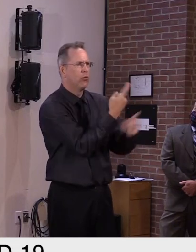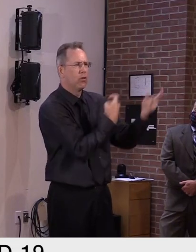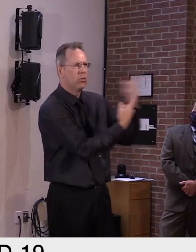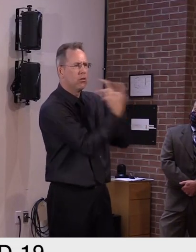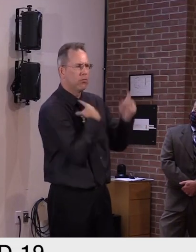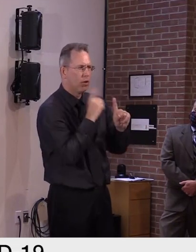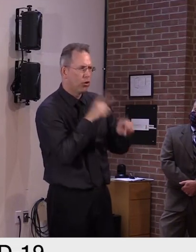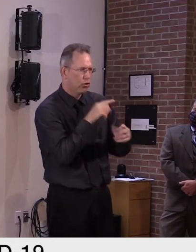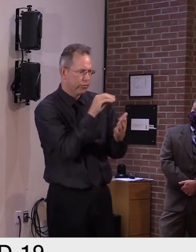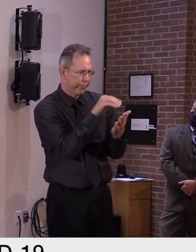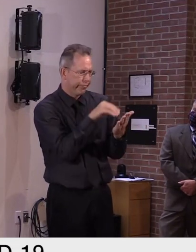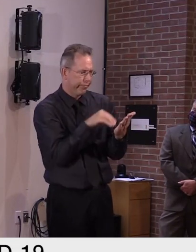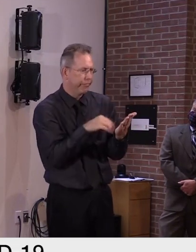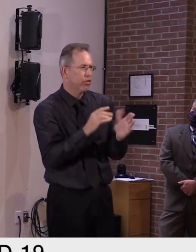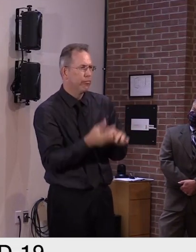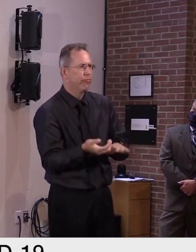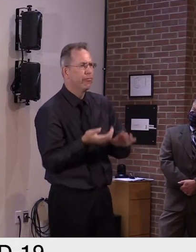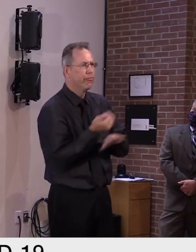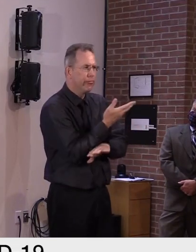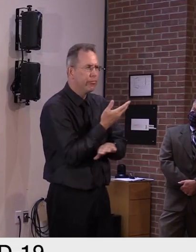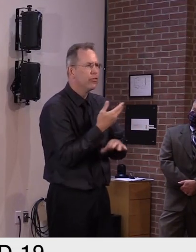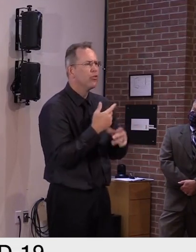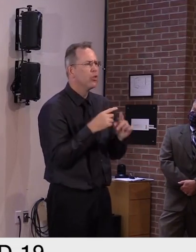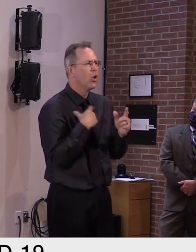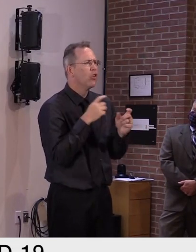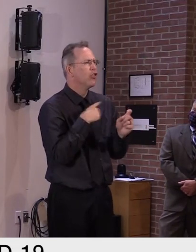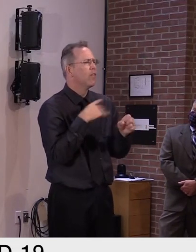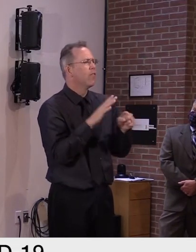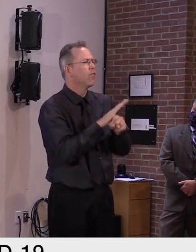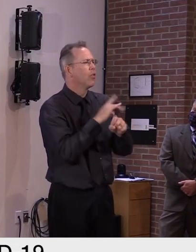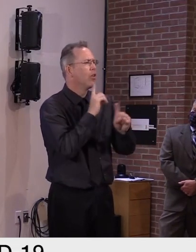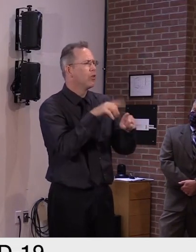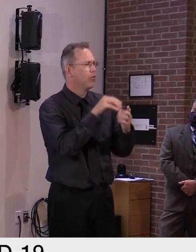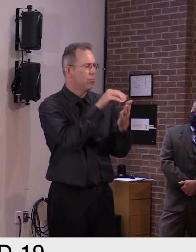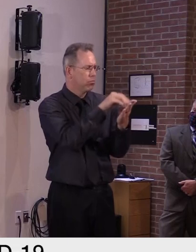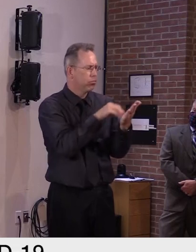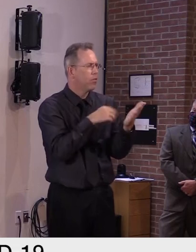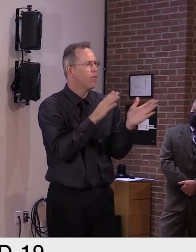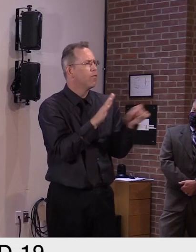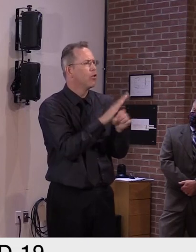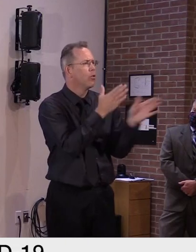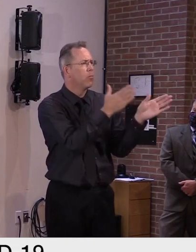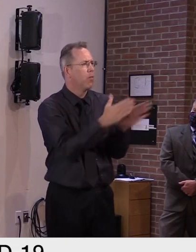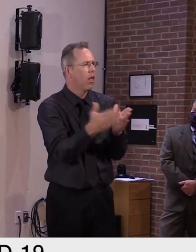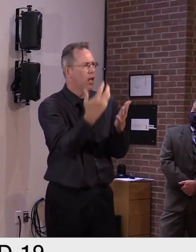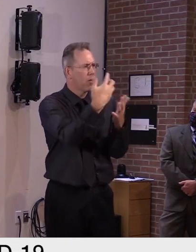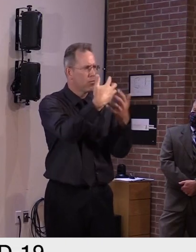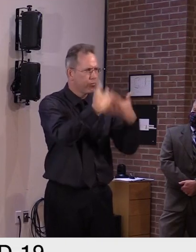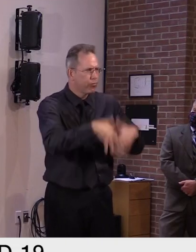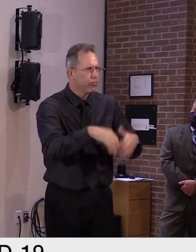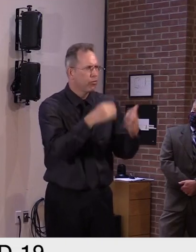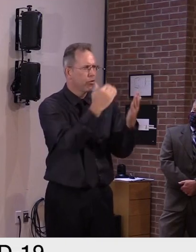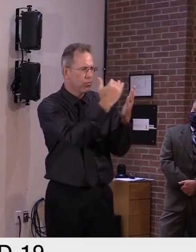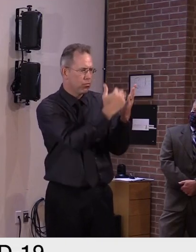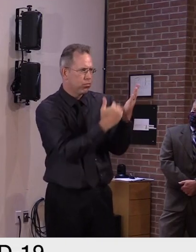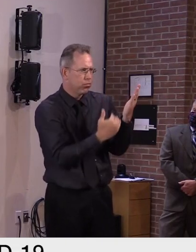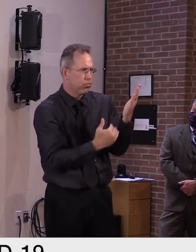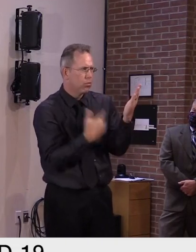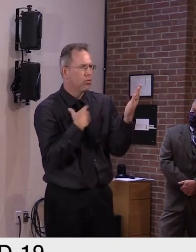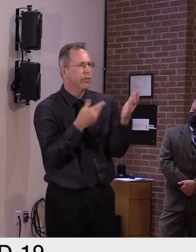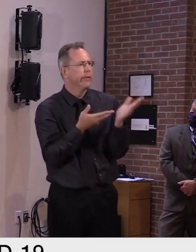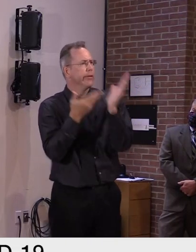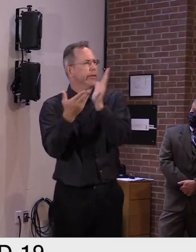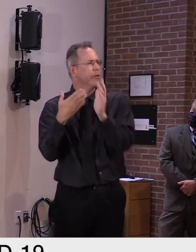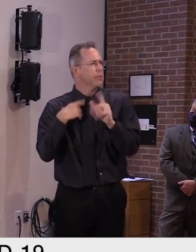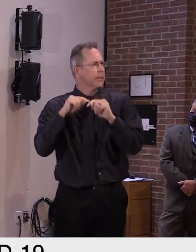operational implementation plans available for review by the governor and the leadership team here.